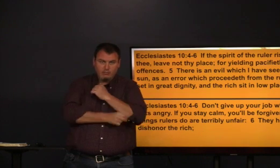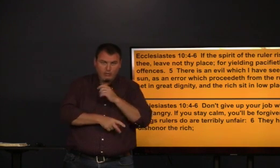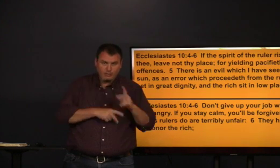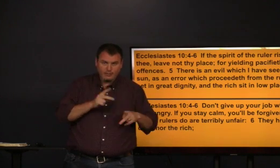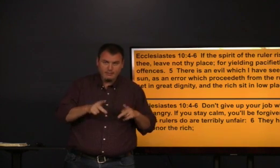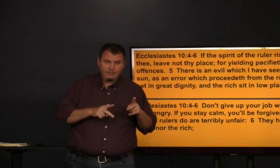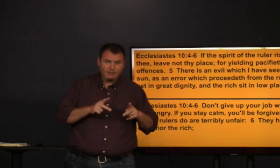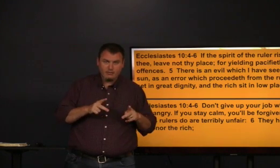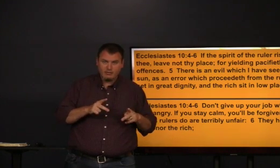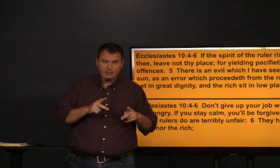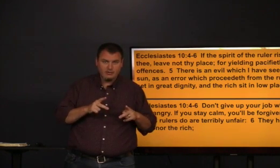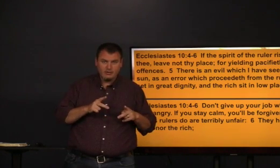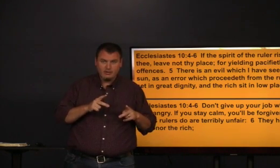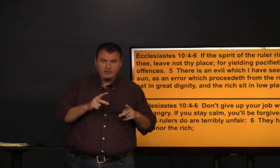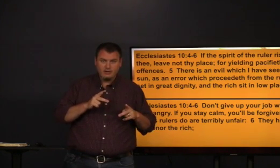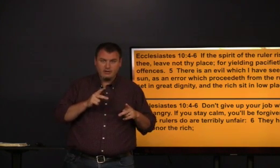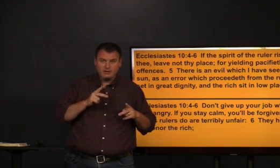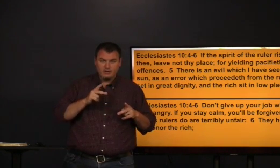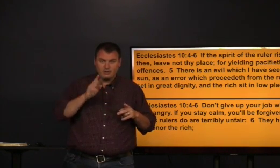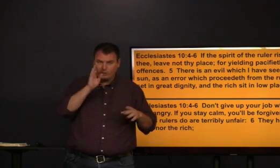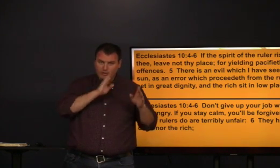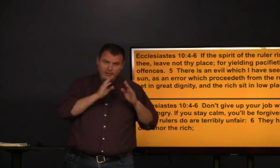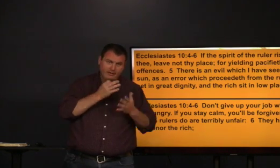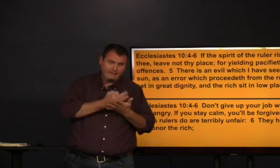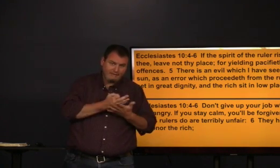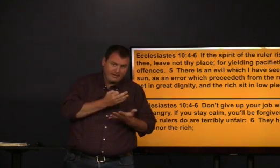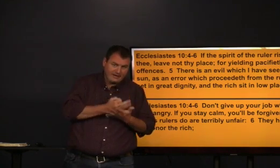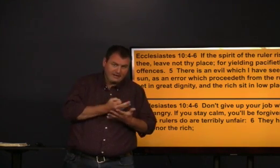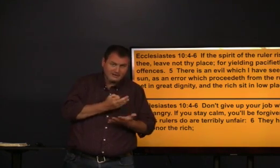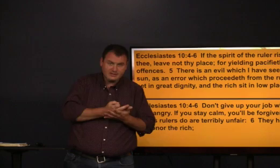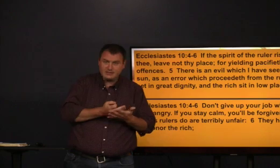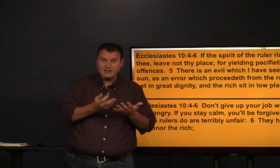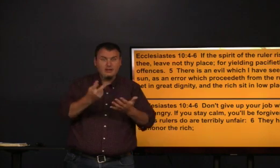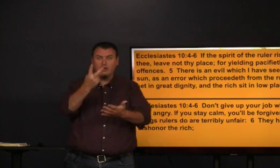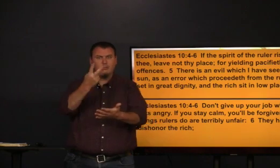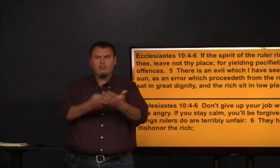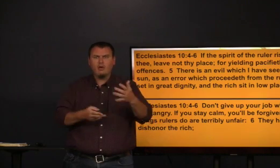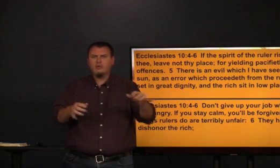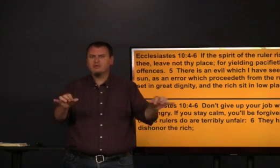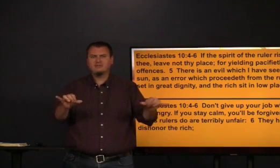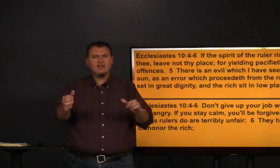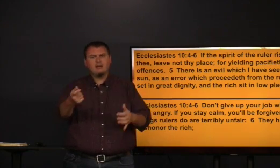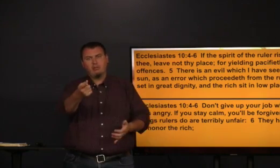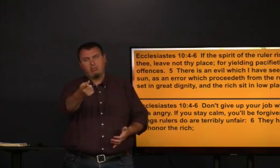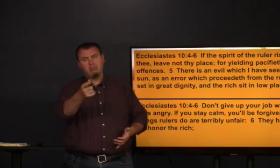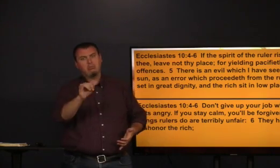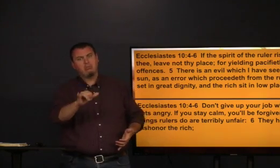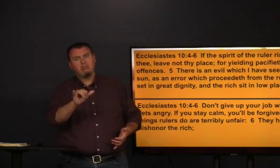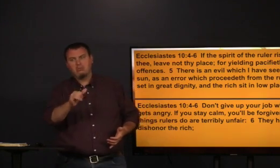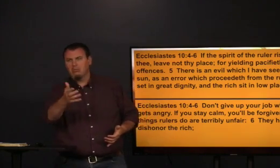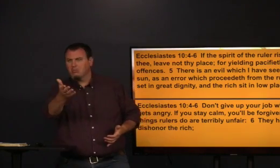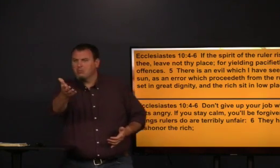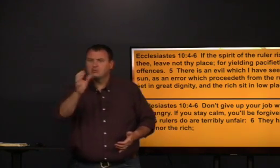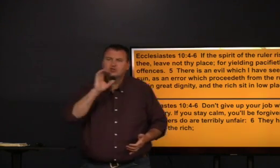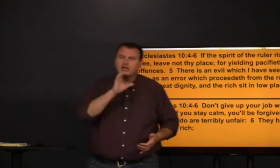Poor people worry about finances. Both same.